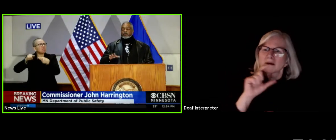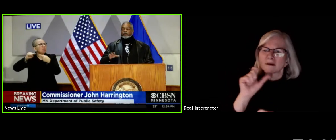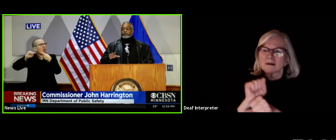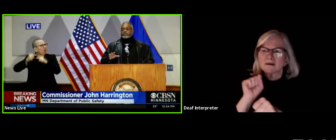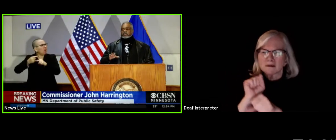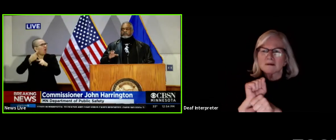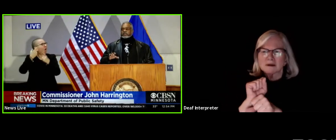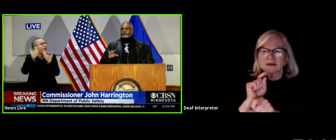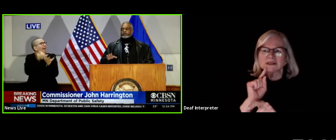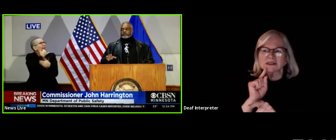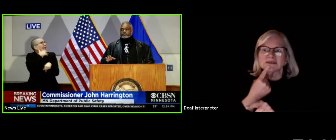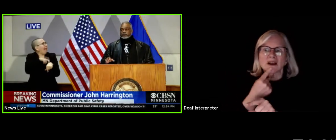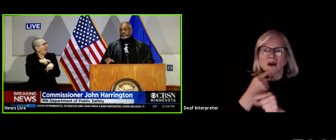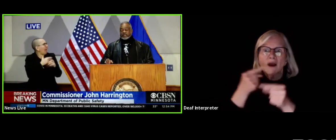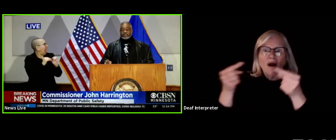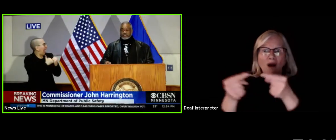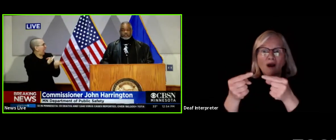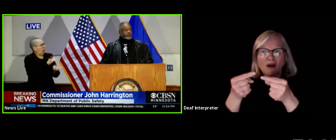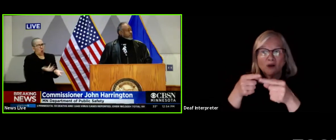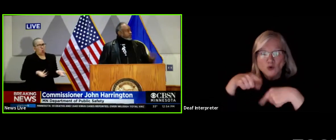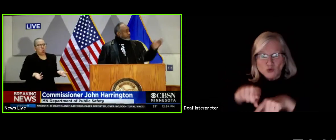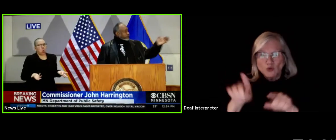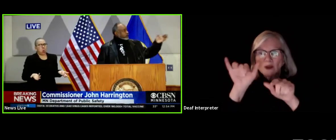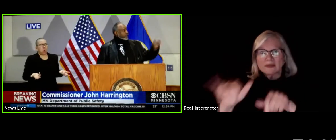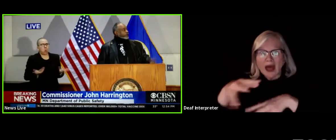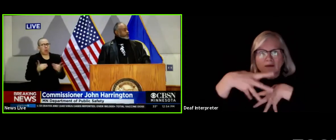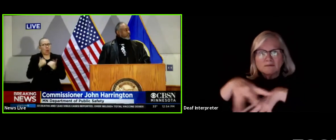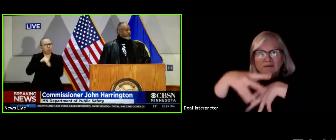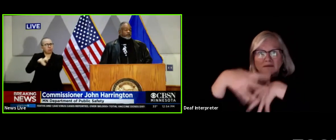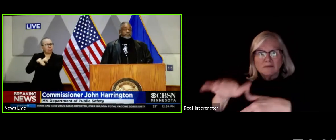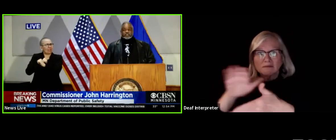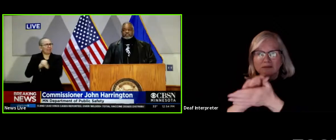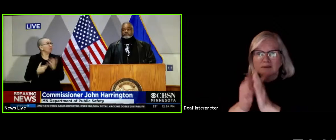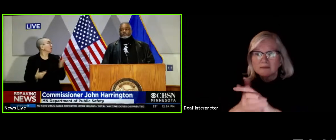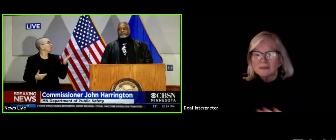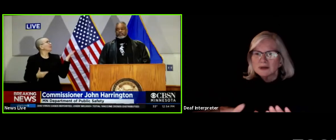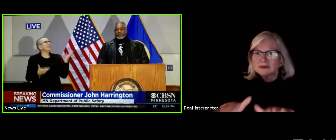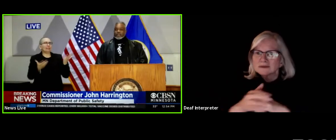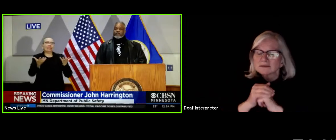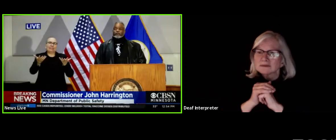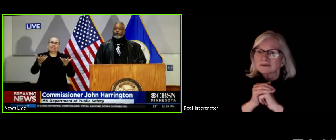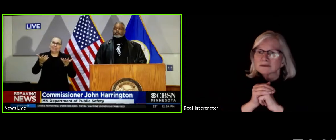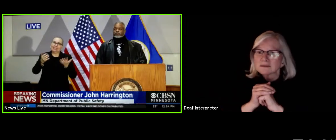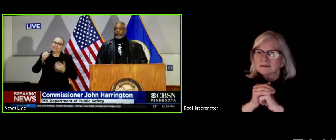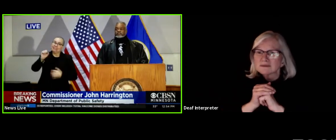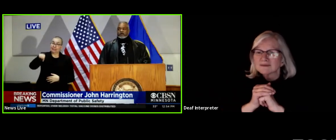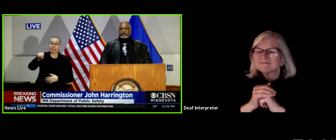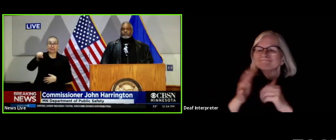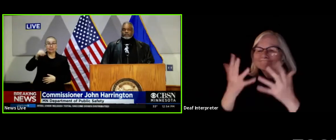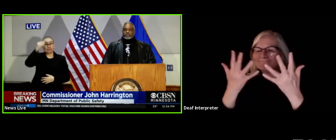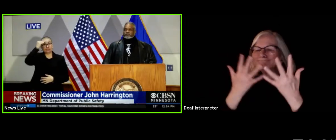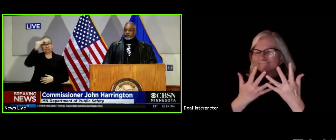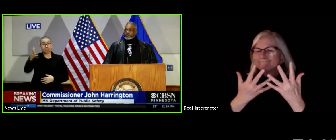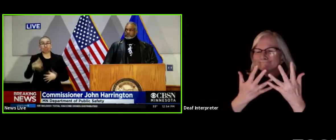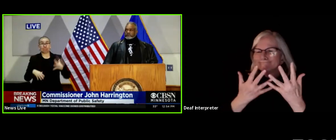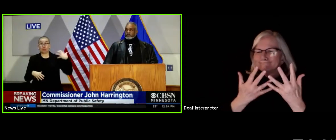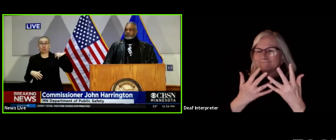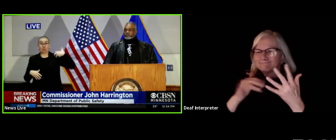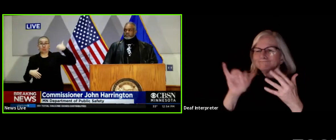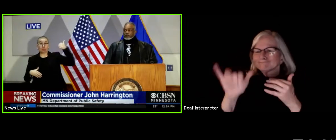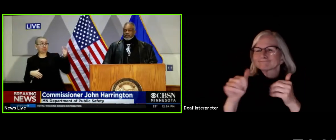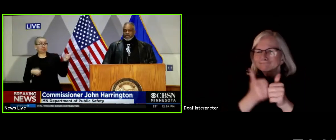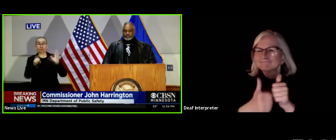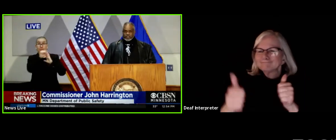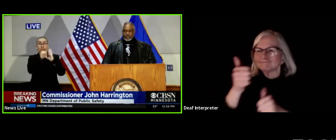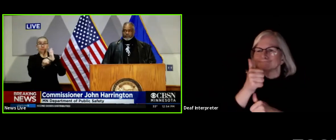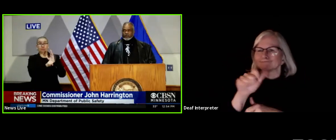question is, how do we protect the peaceful demonstrators? And I can tell you that Colonel Langer is, unfortunately, his folks have had way too much experience with doing